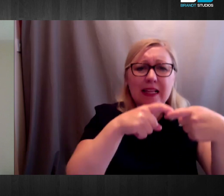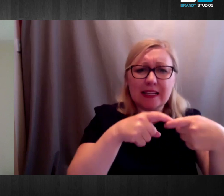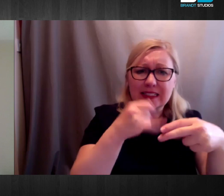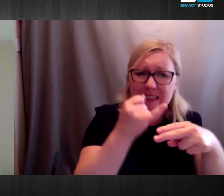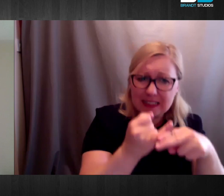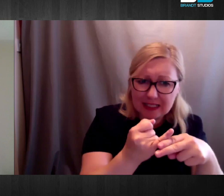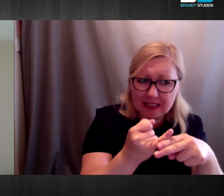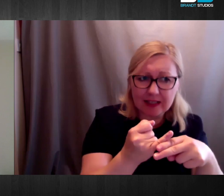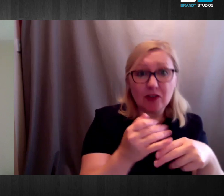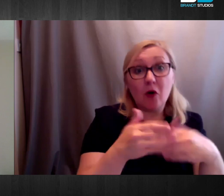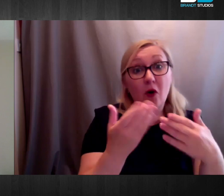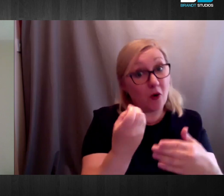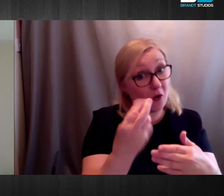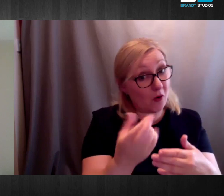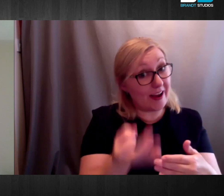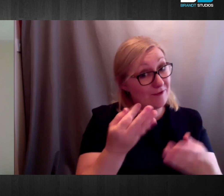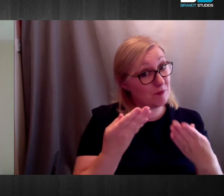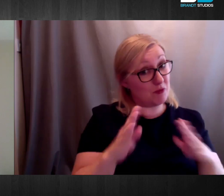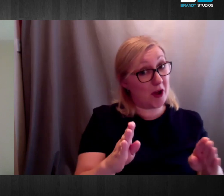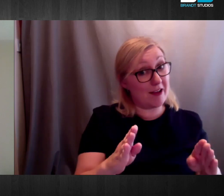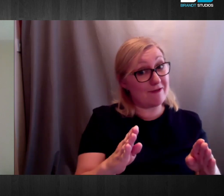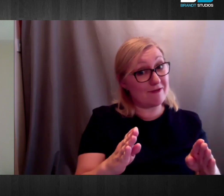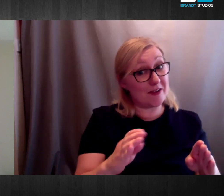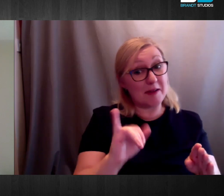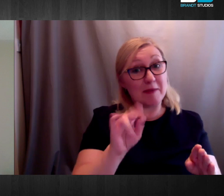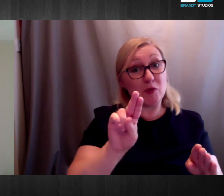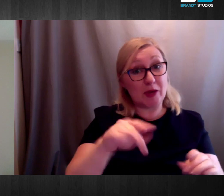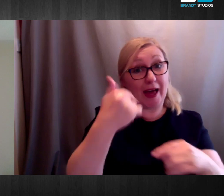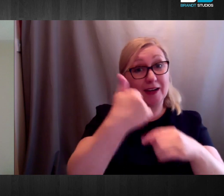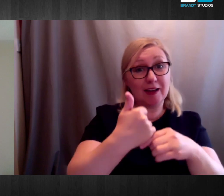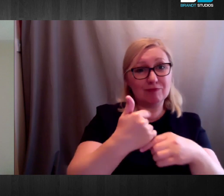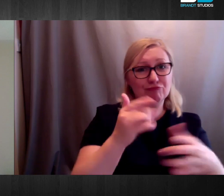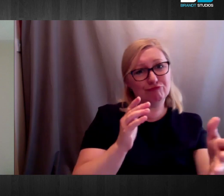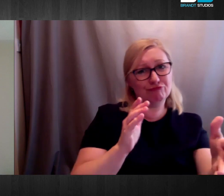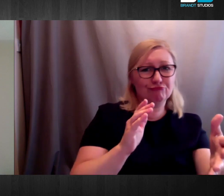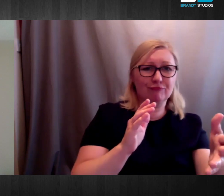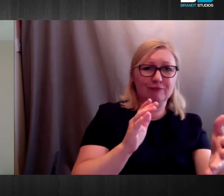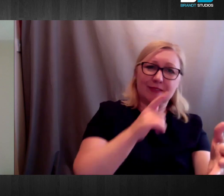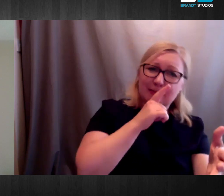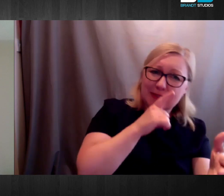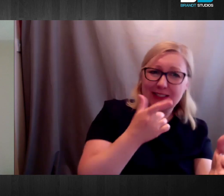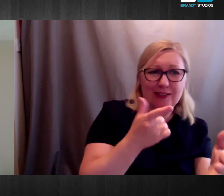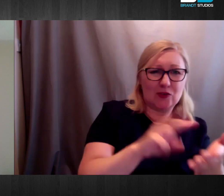put yourself on video on YouTube, or TikTok is the new kind of